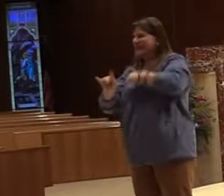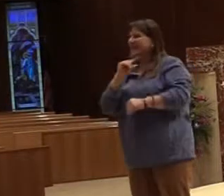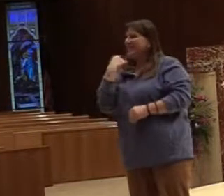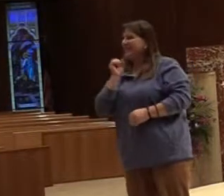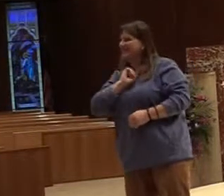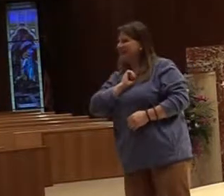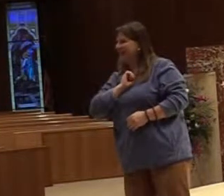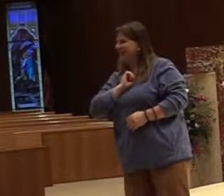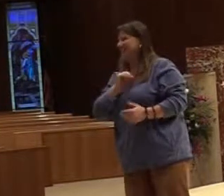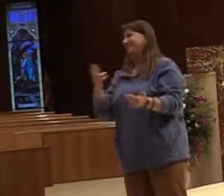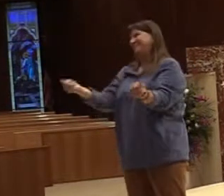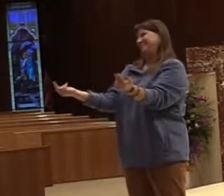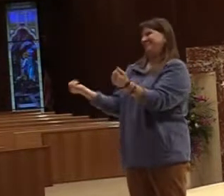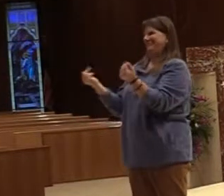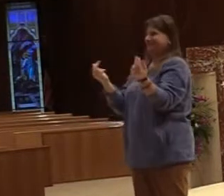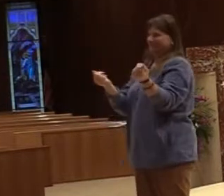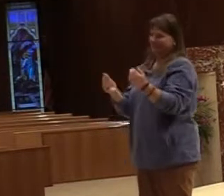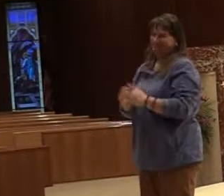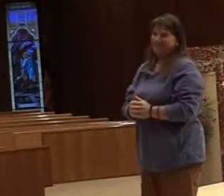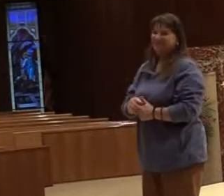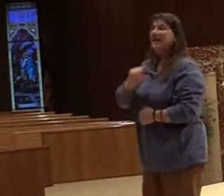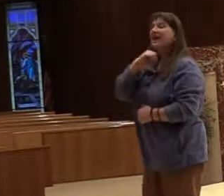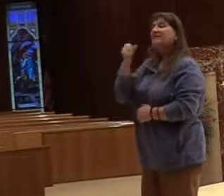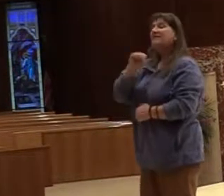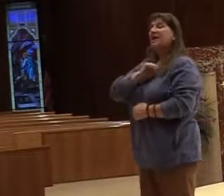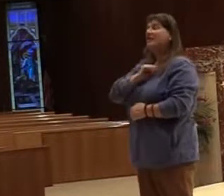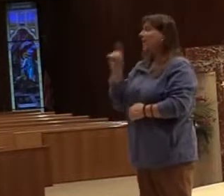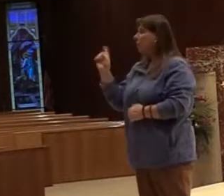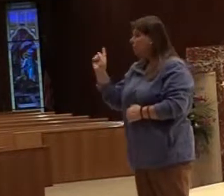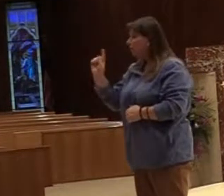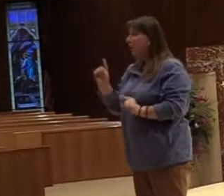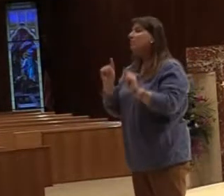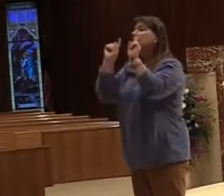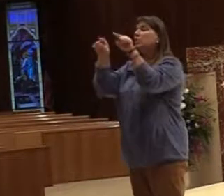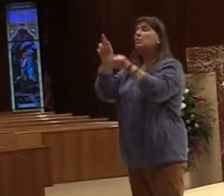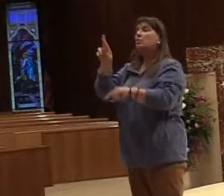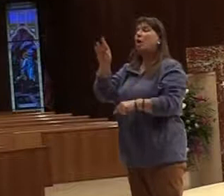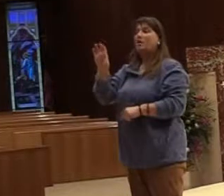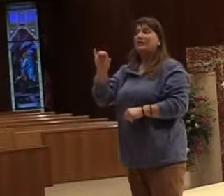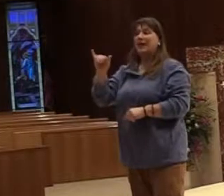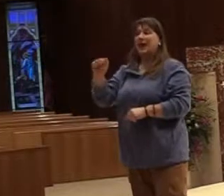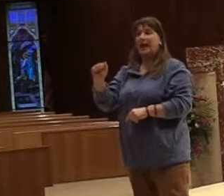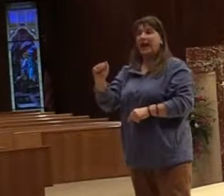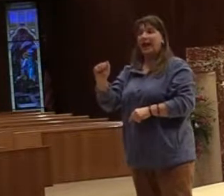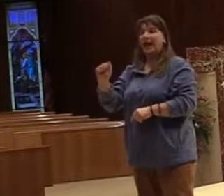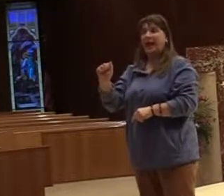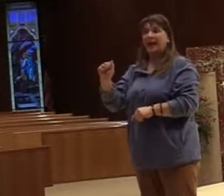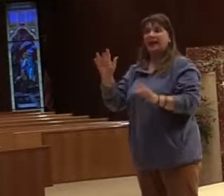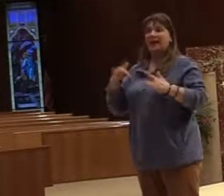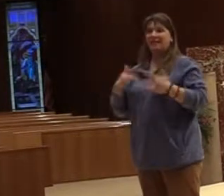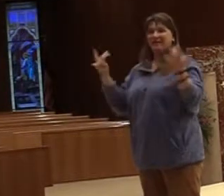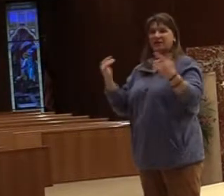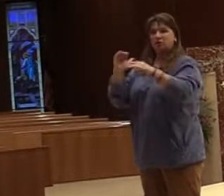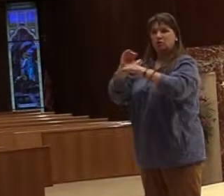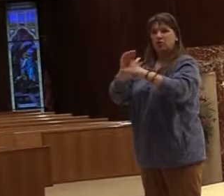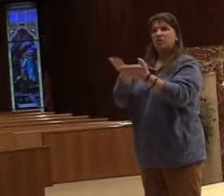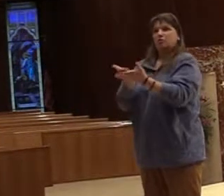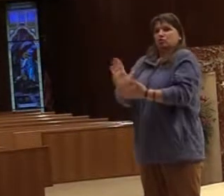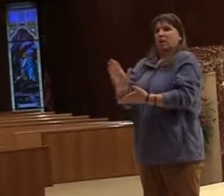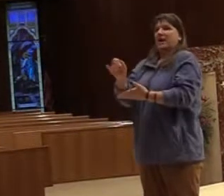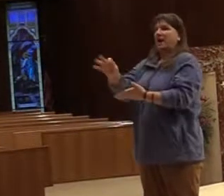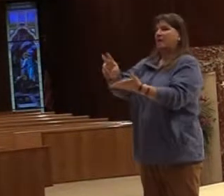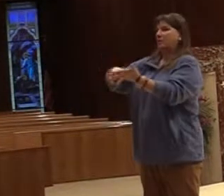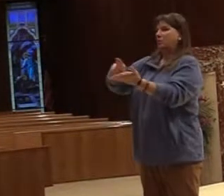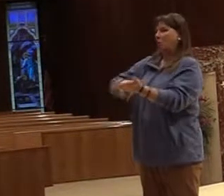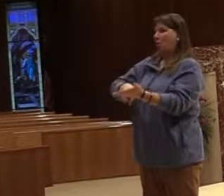Father Scott is at the RCIA event, the Rite of Enrollment tonight, and so he's with all of our catechumens preparing for the